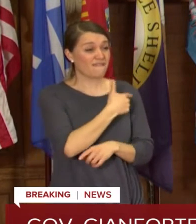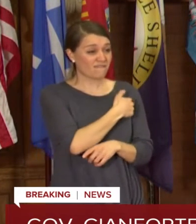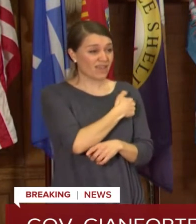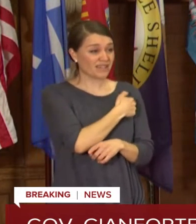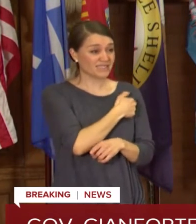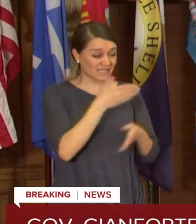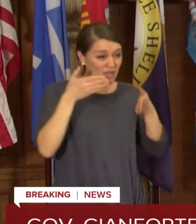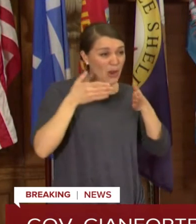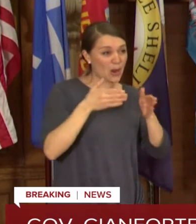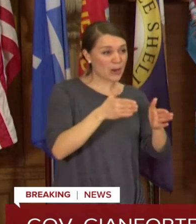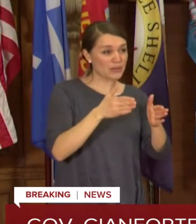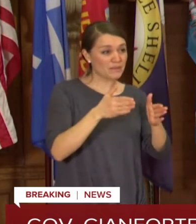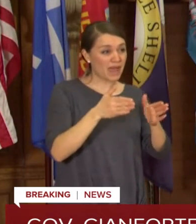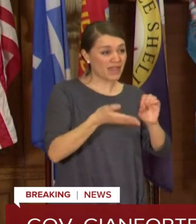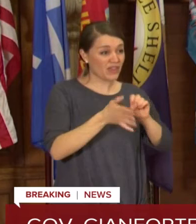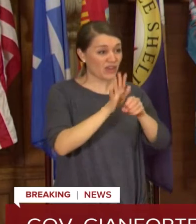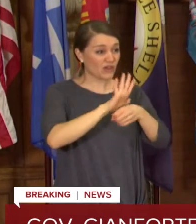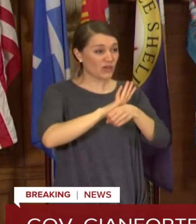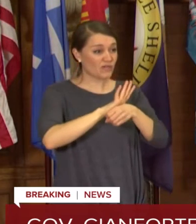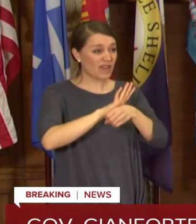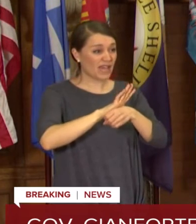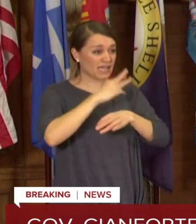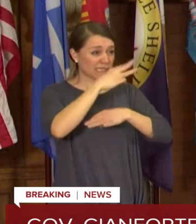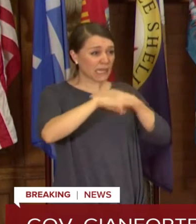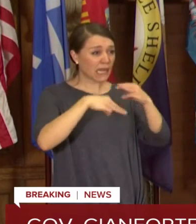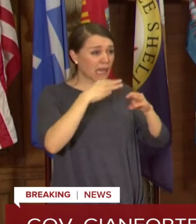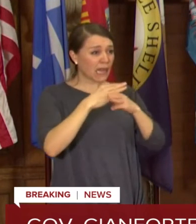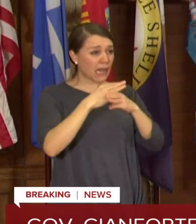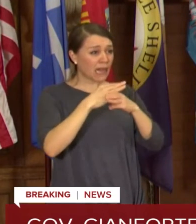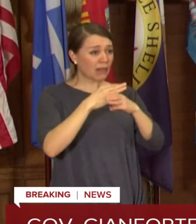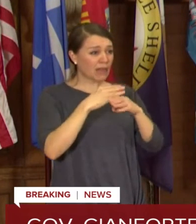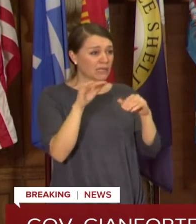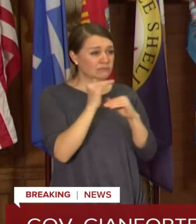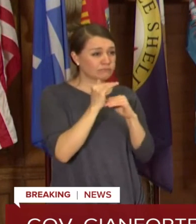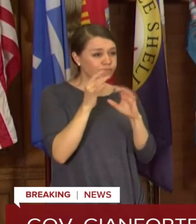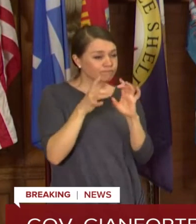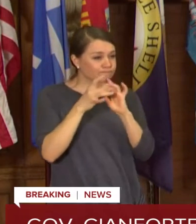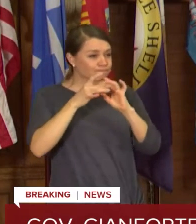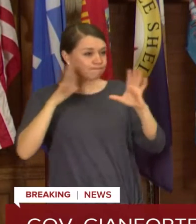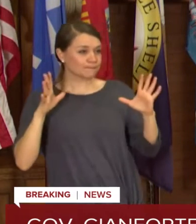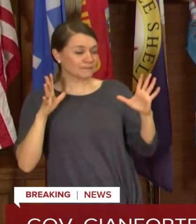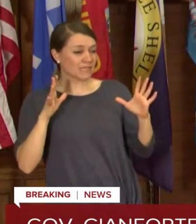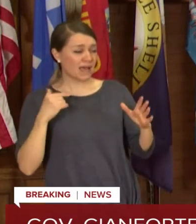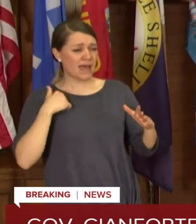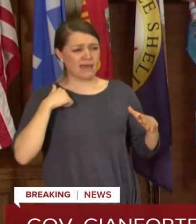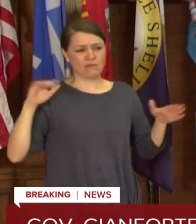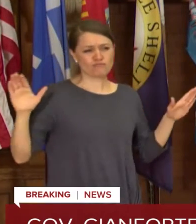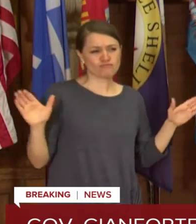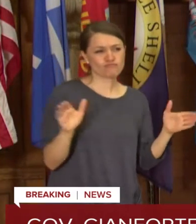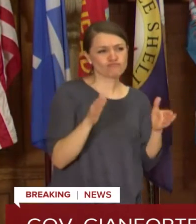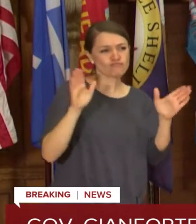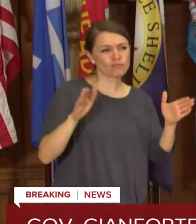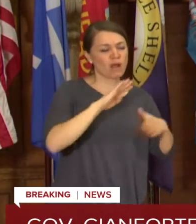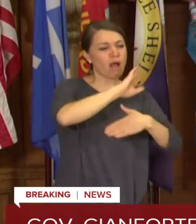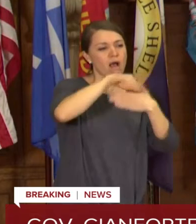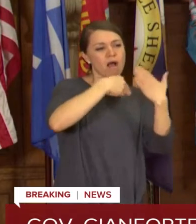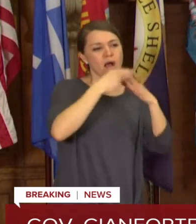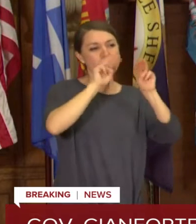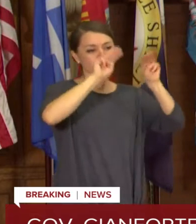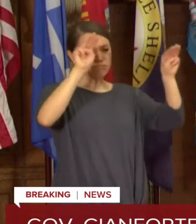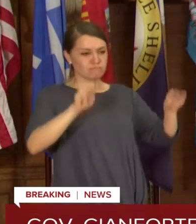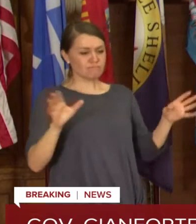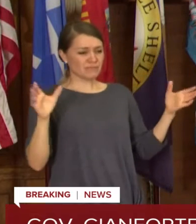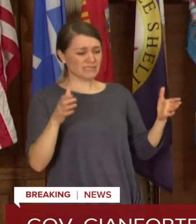are the path out of COVID-19 world we've been living the past year. I encourage all Montanans to help us reach the tunnel